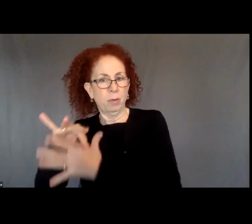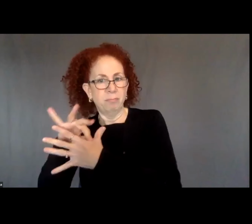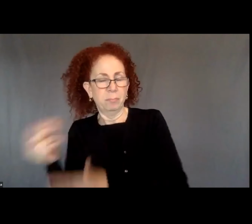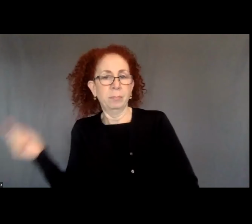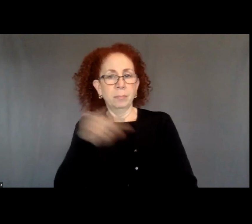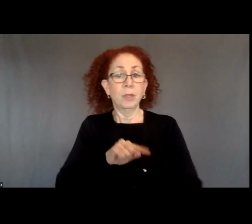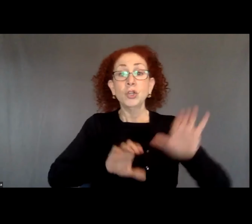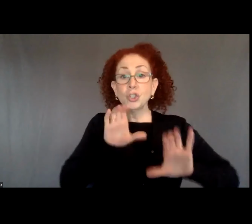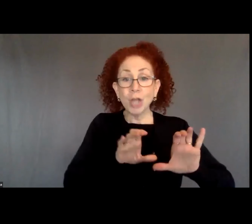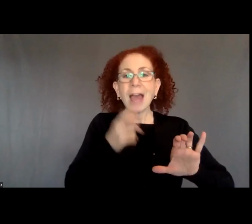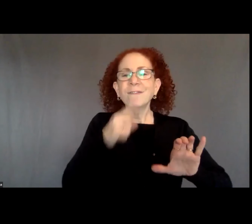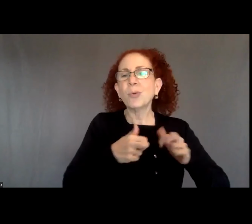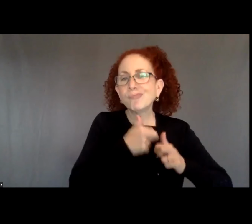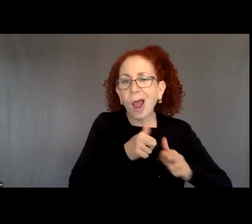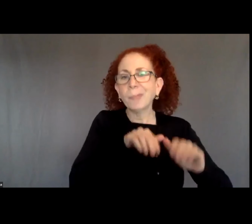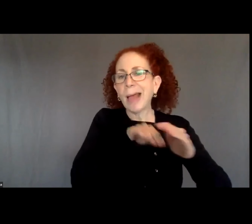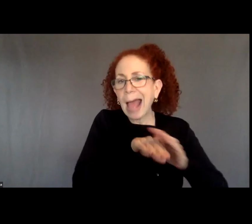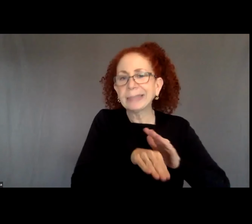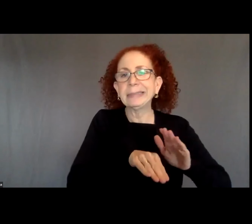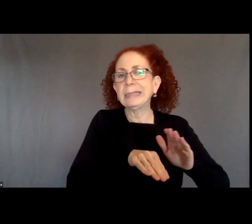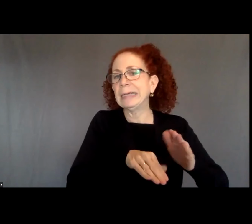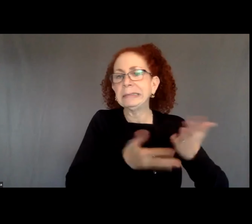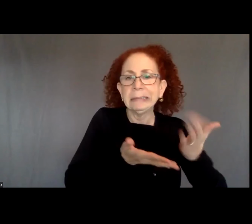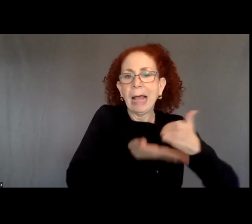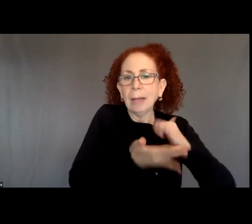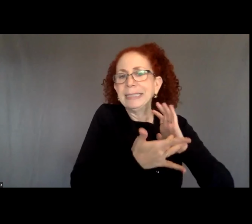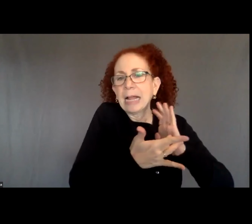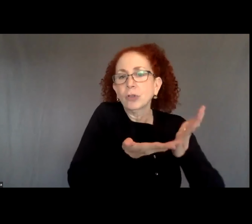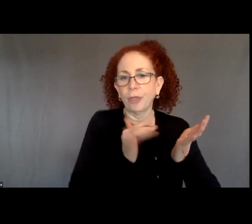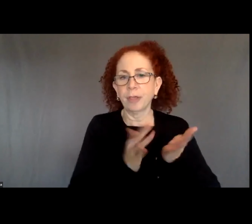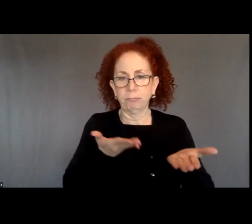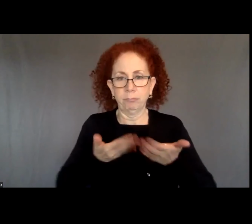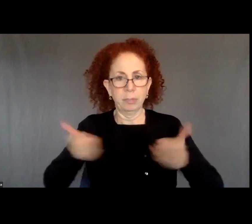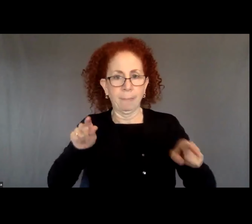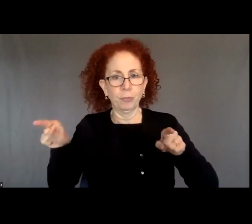chat, which we want for those access technical and logistical issues.